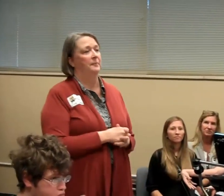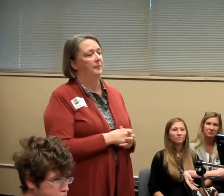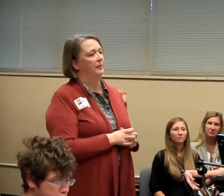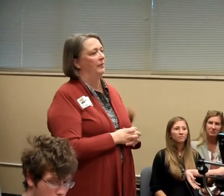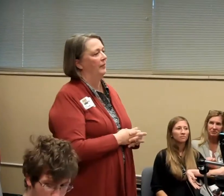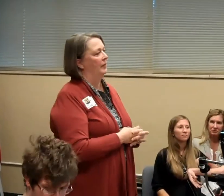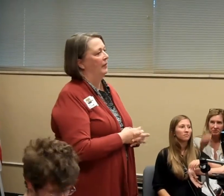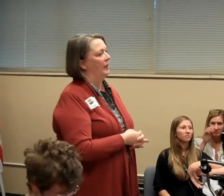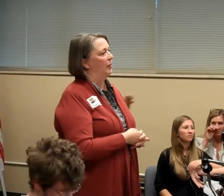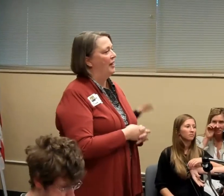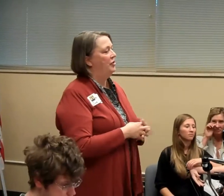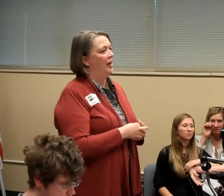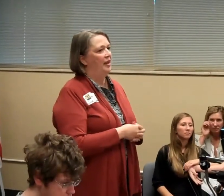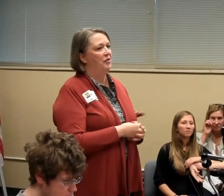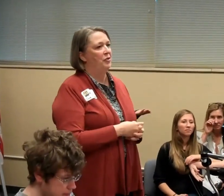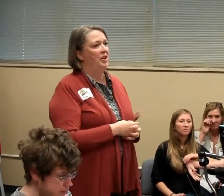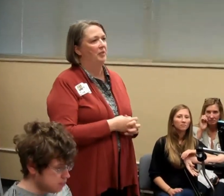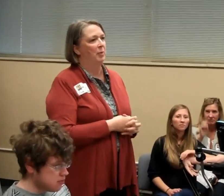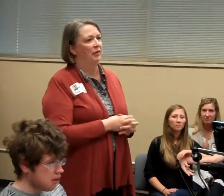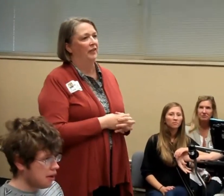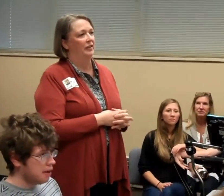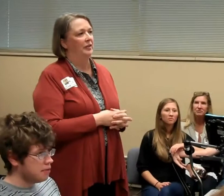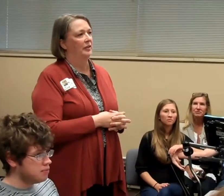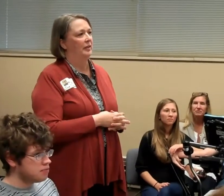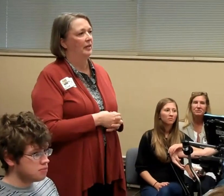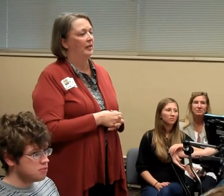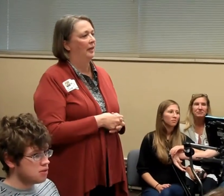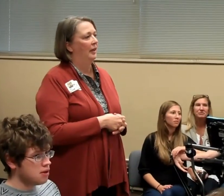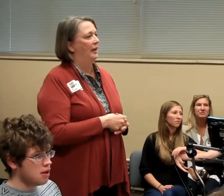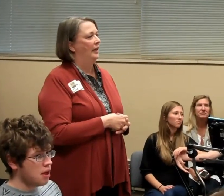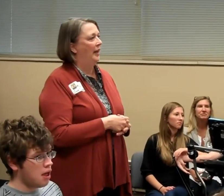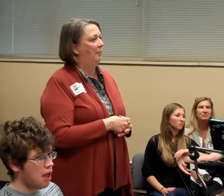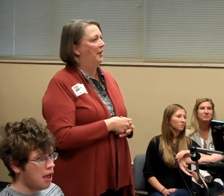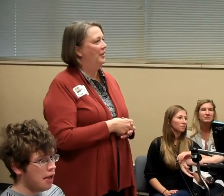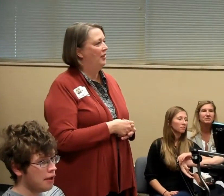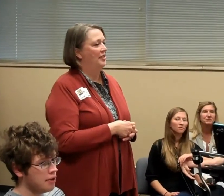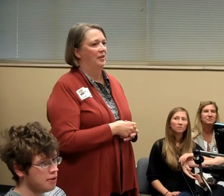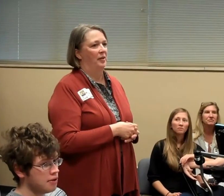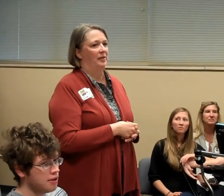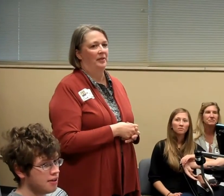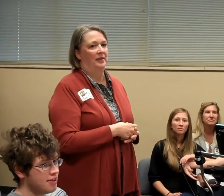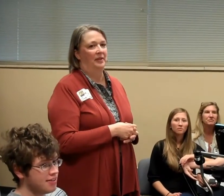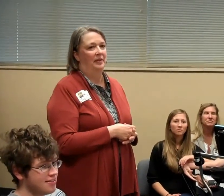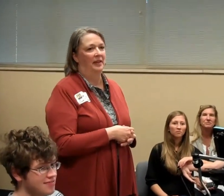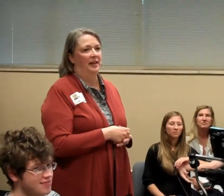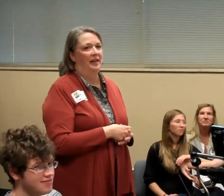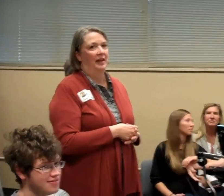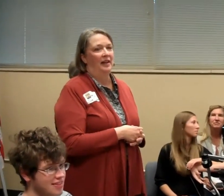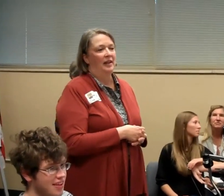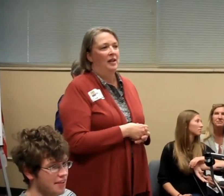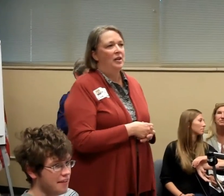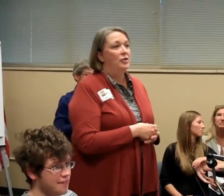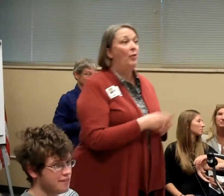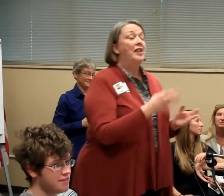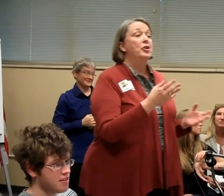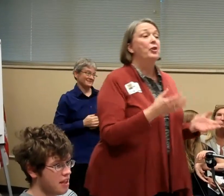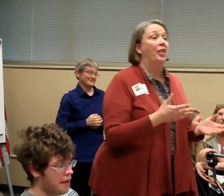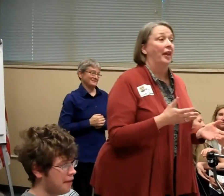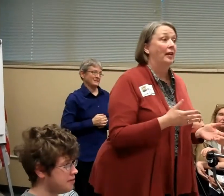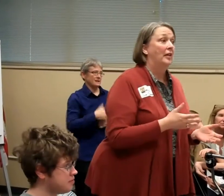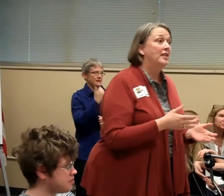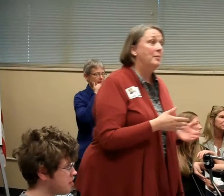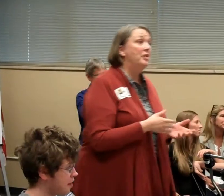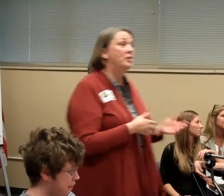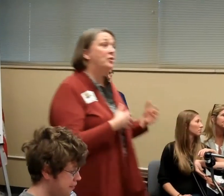States. Raise your hand if you think it's perfect. Yep, I didn't think so. So that's a